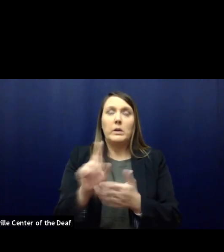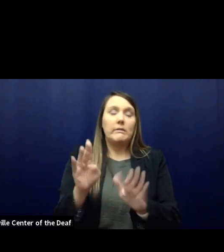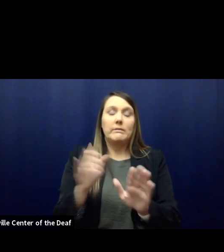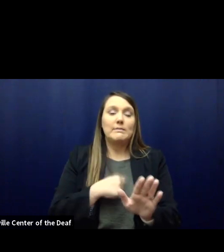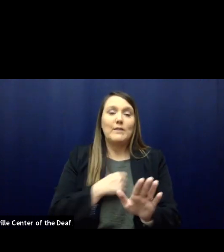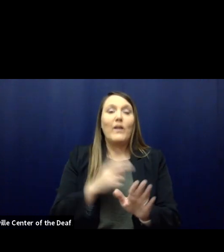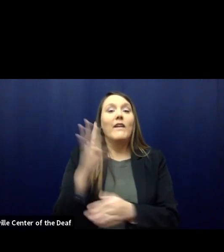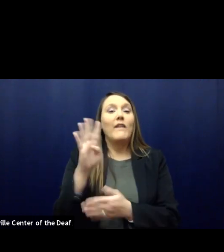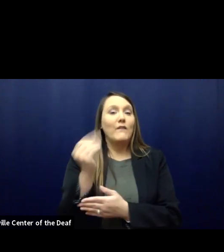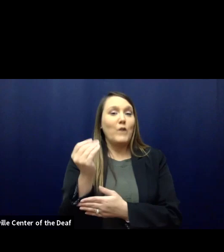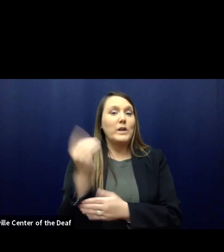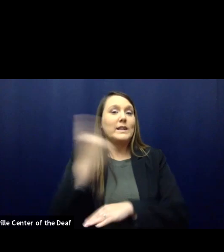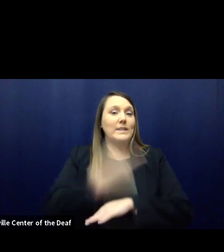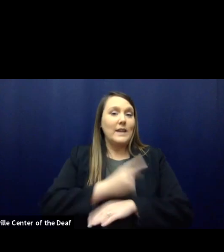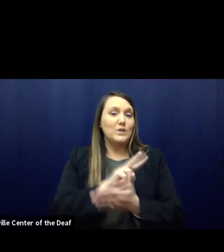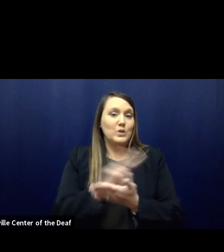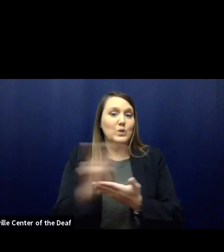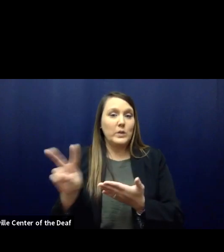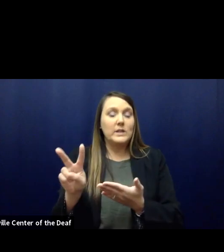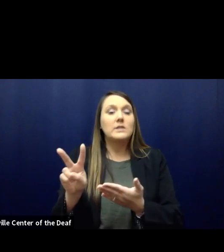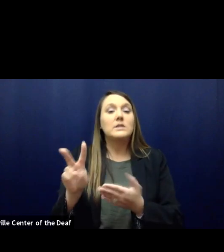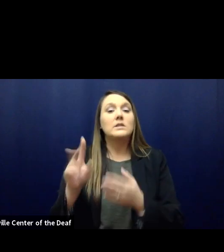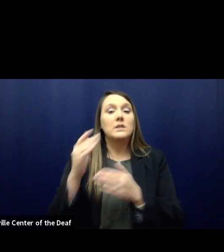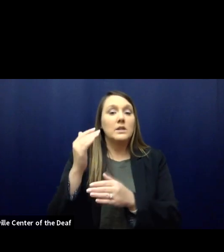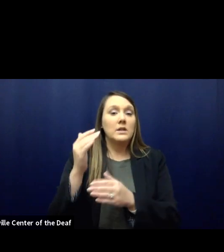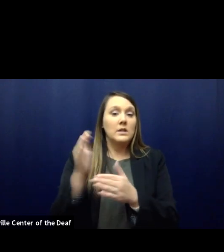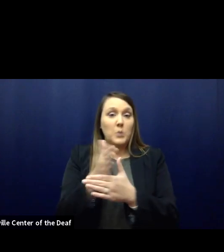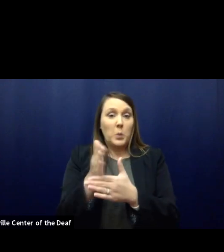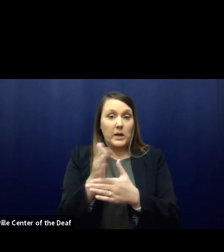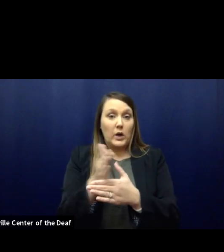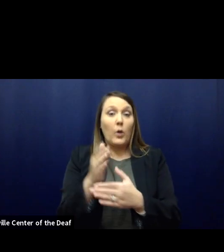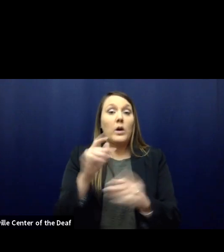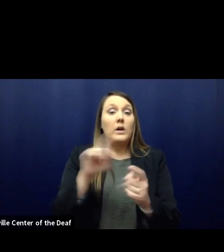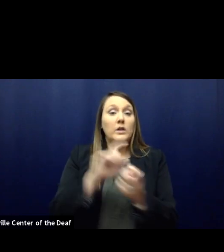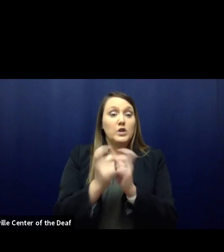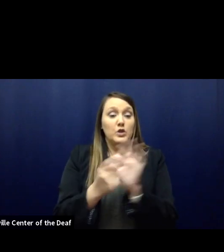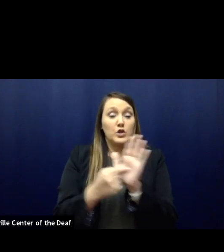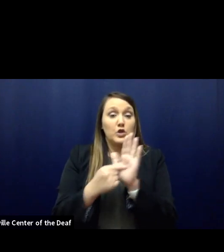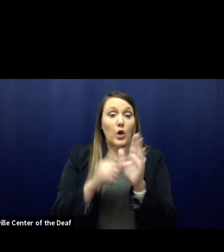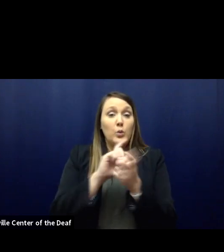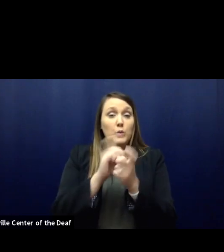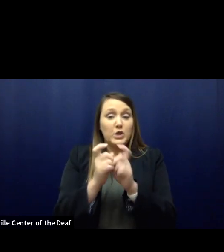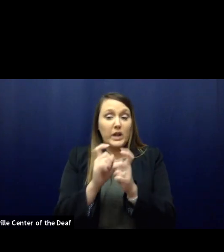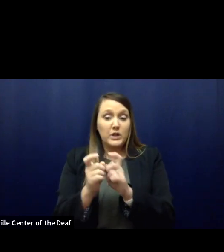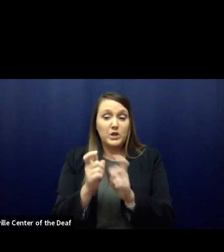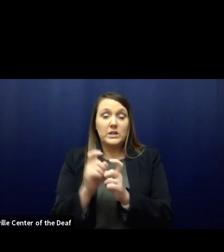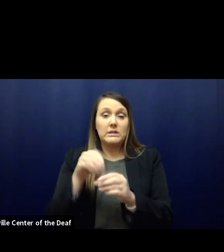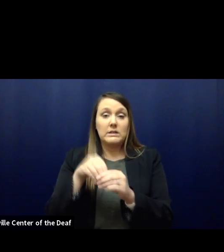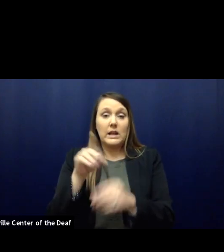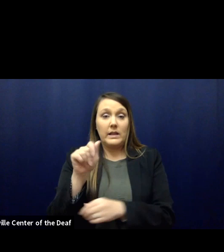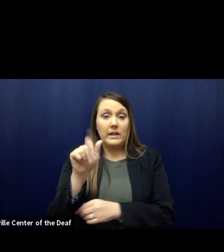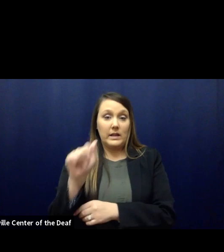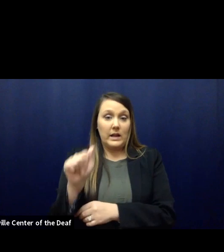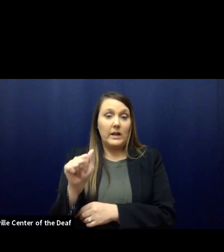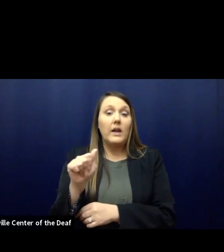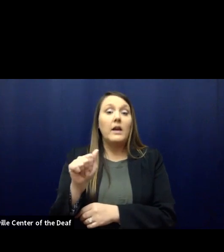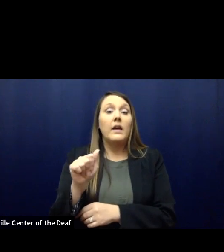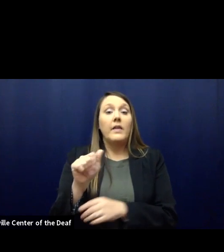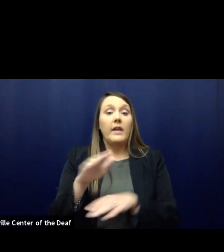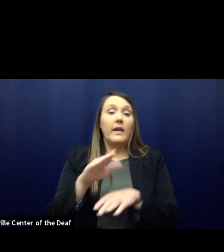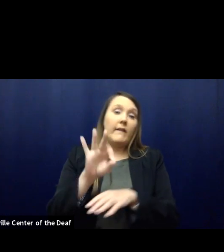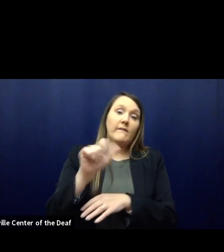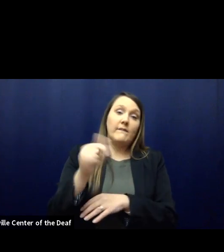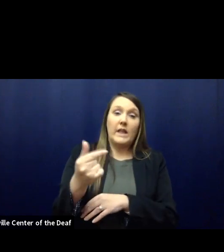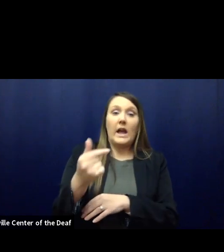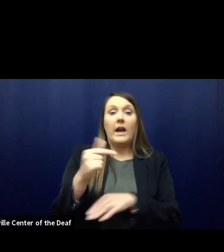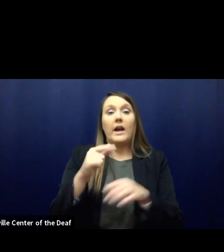the previous 14 days, to look at changes and fluctuations in the data there. And they flag based on a standard deviation.